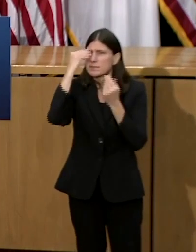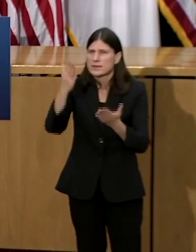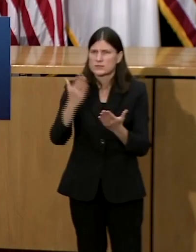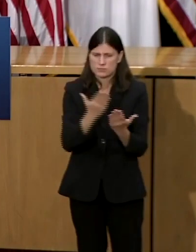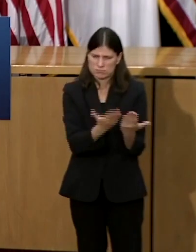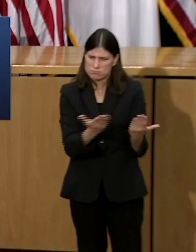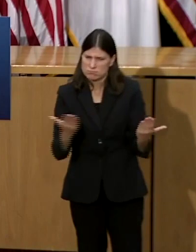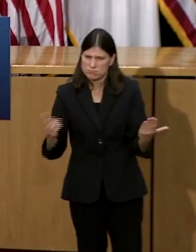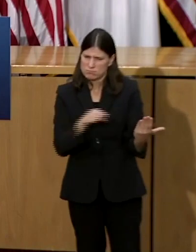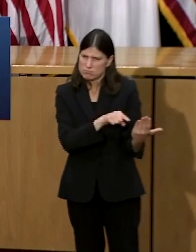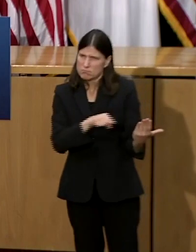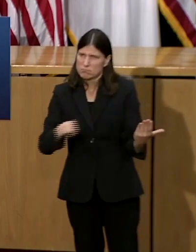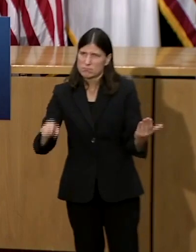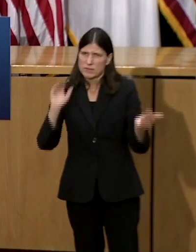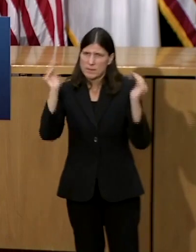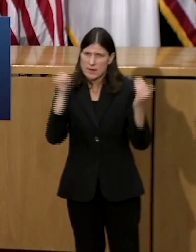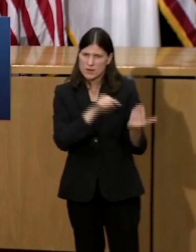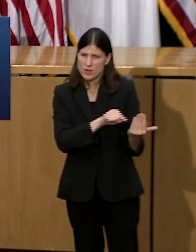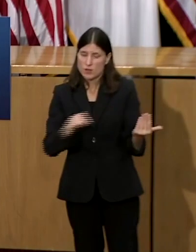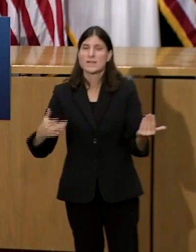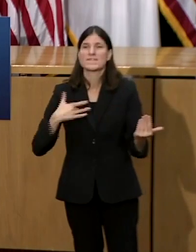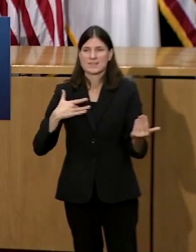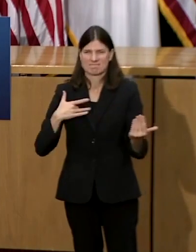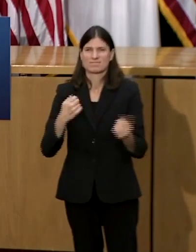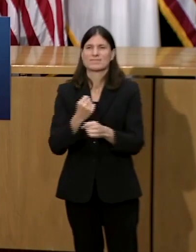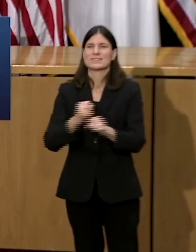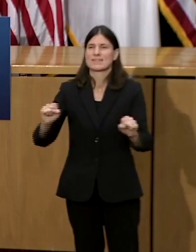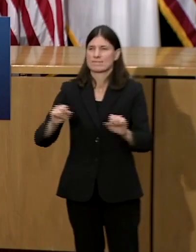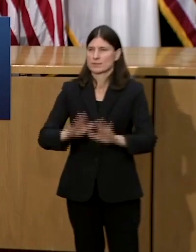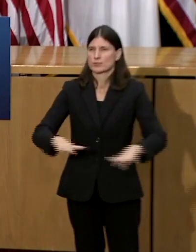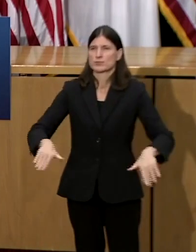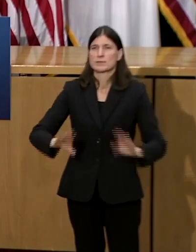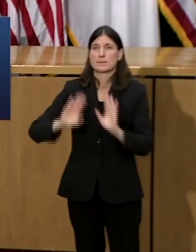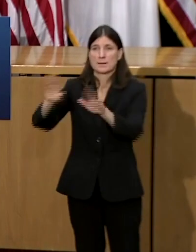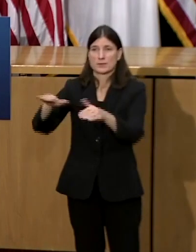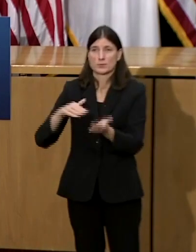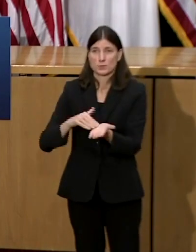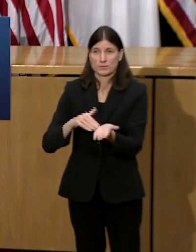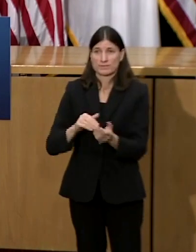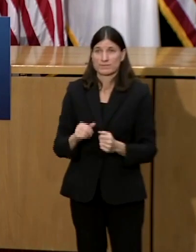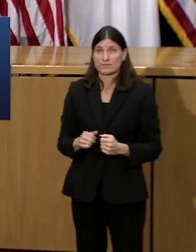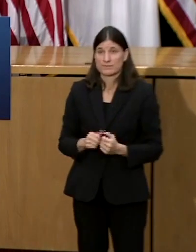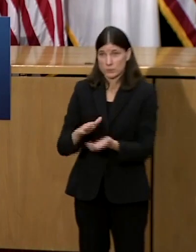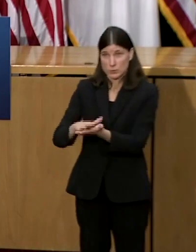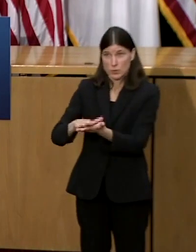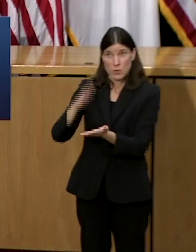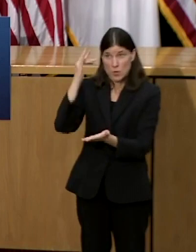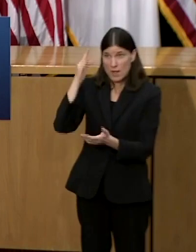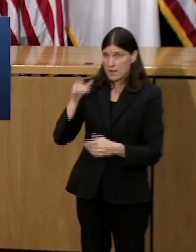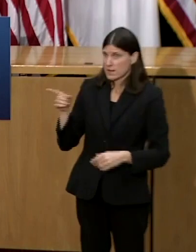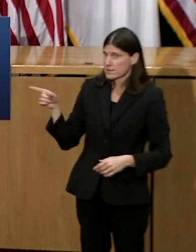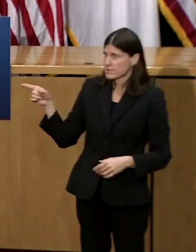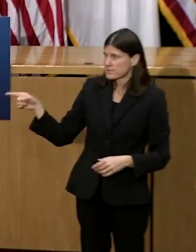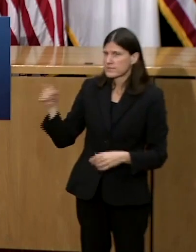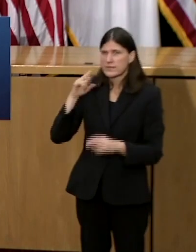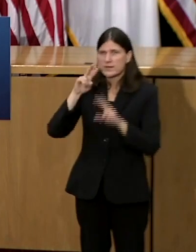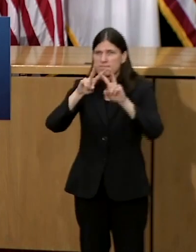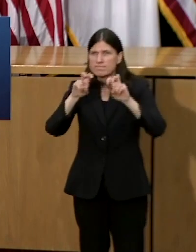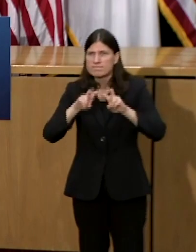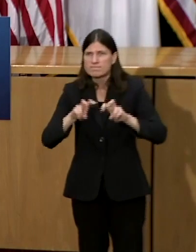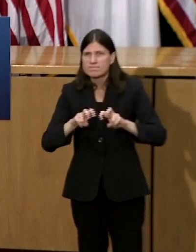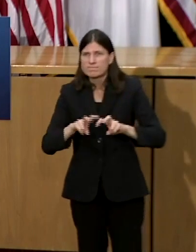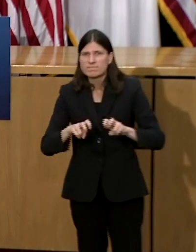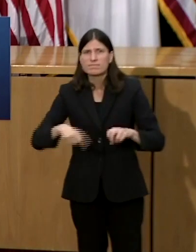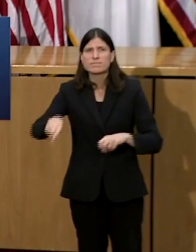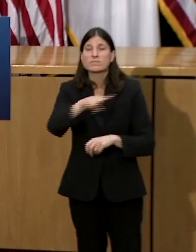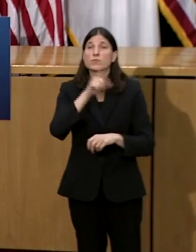Pediatrics represents over 1,600 pediatricians across the state dedicated to the health and well-being of children. The objective of a public